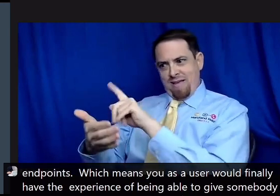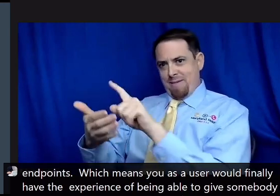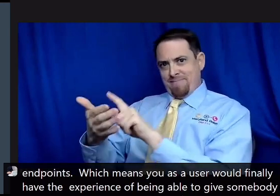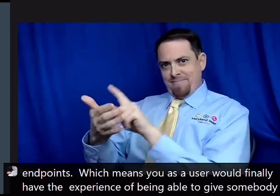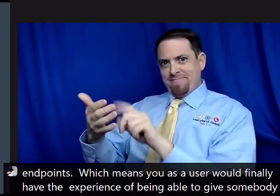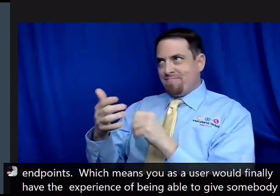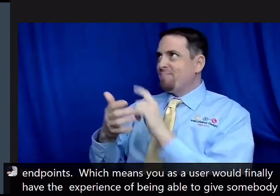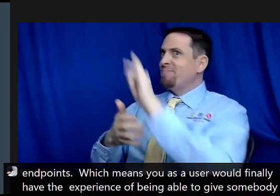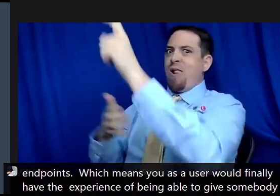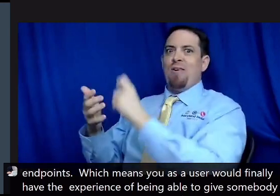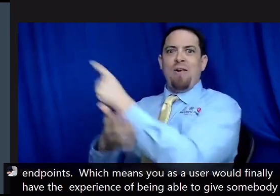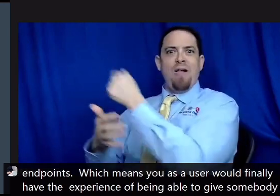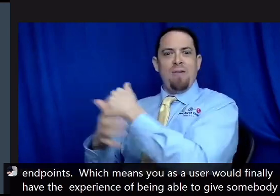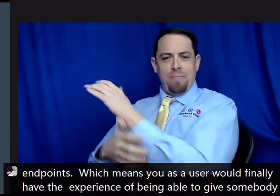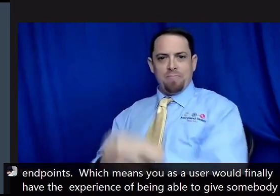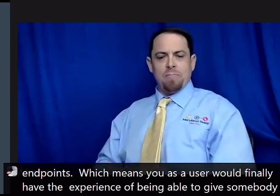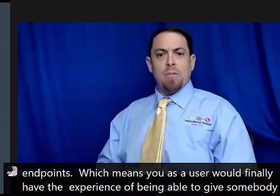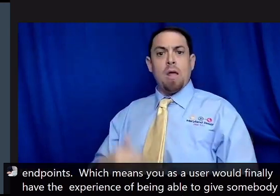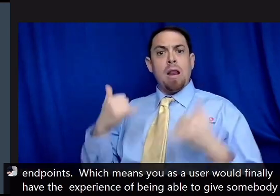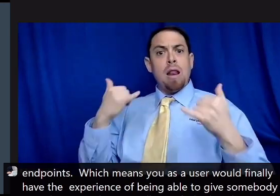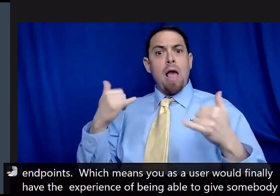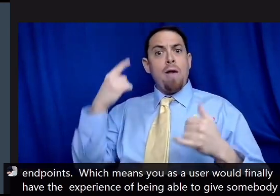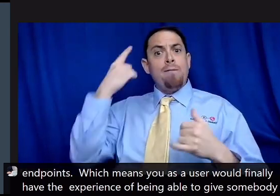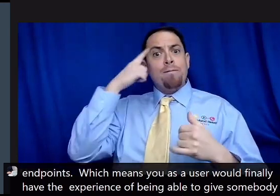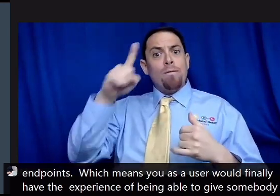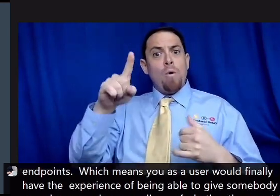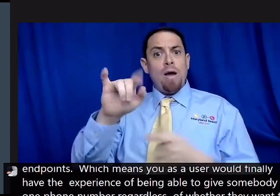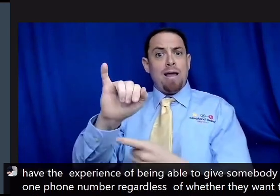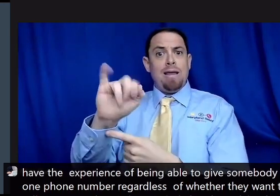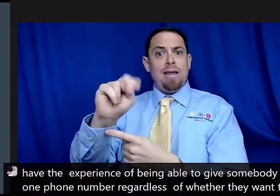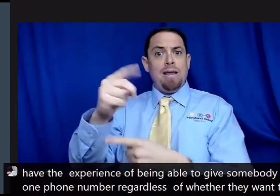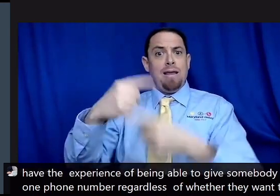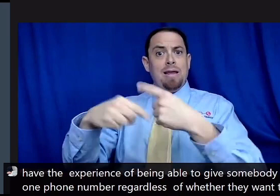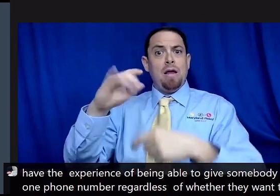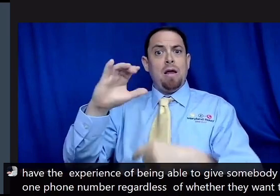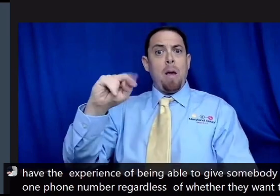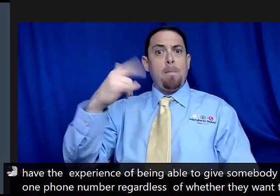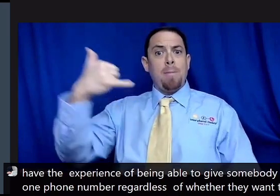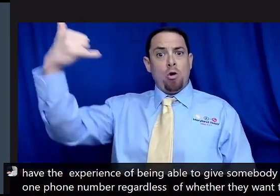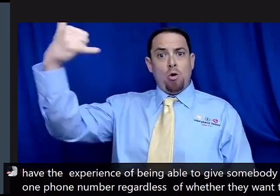As I already explained, through that app, you could utilize any type of relay service.